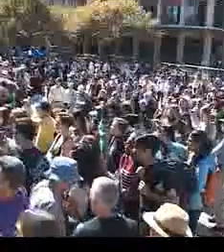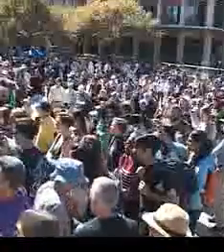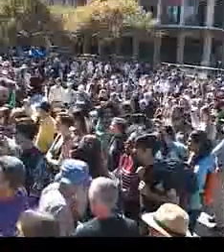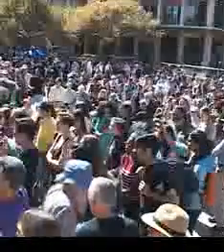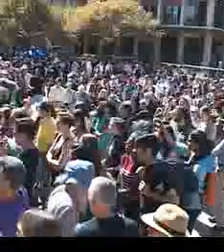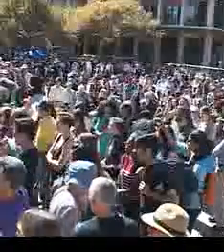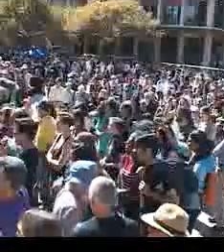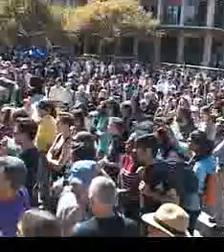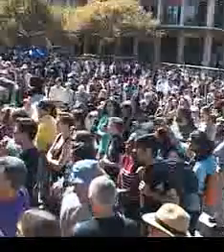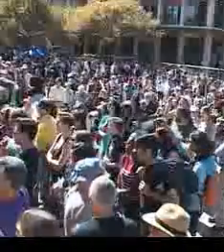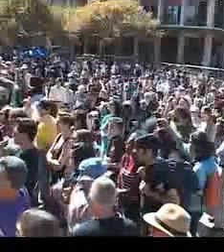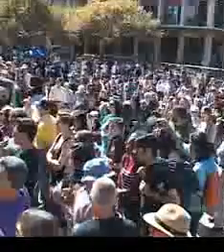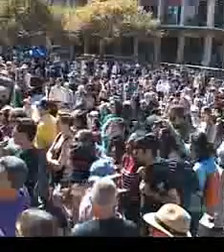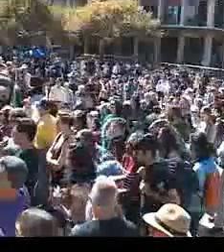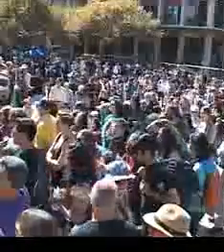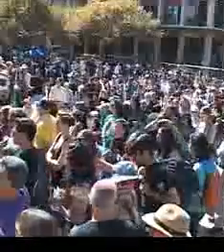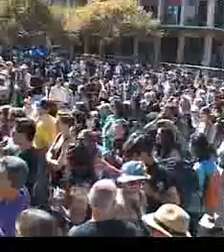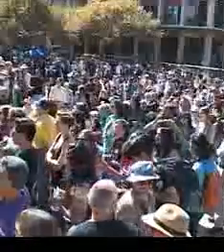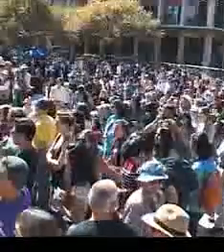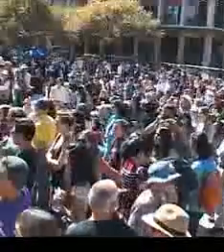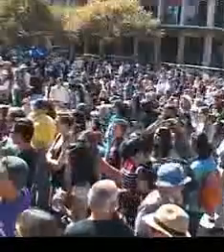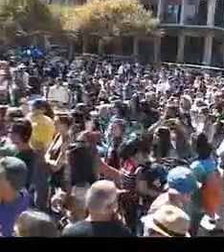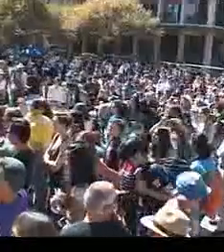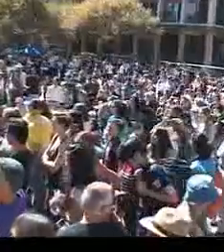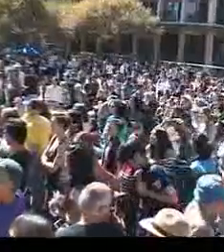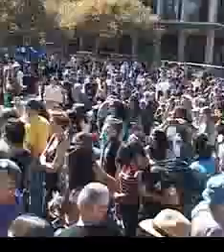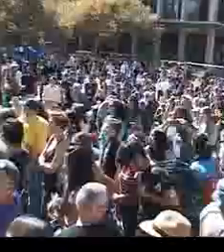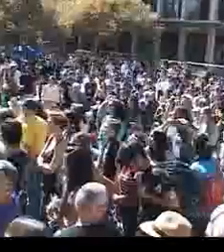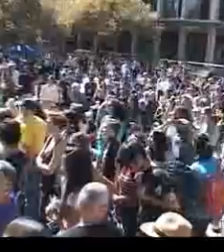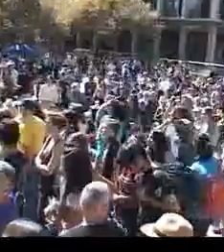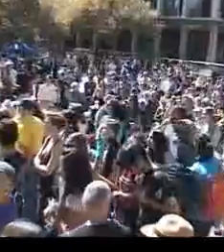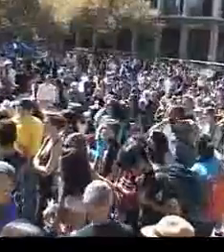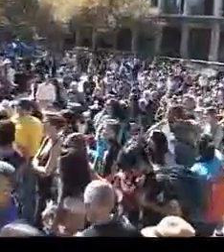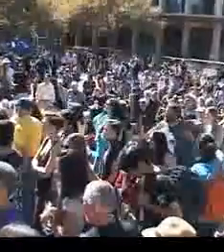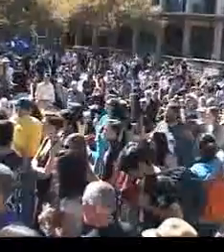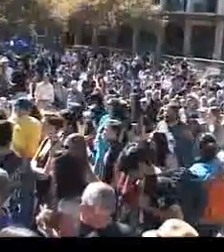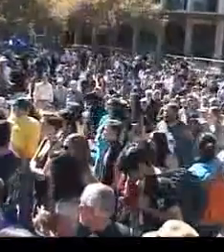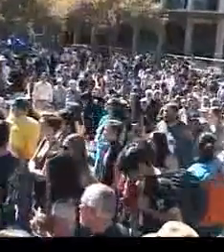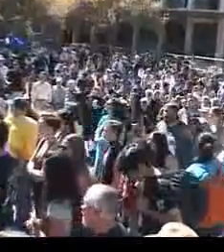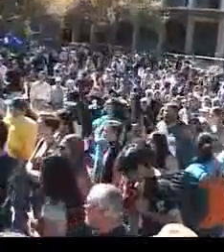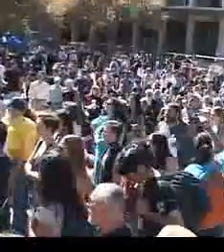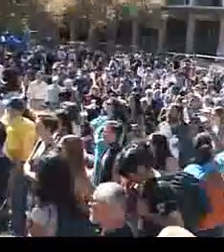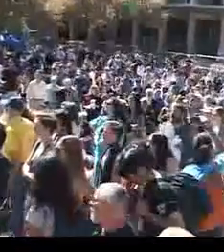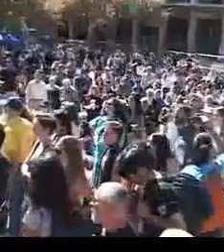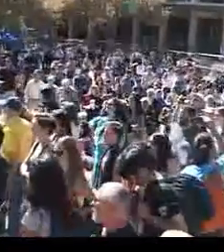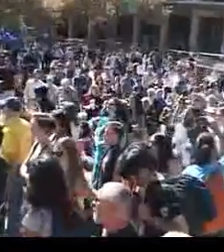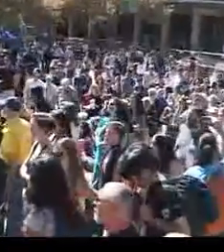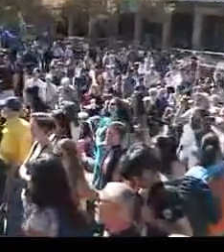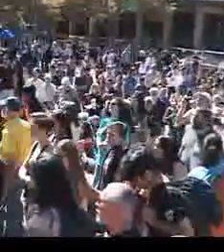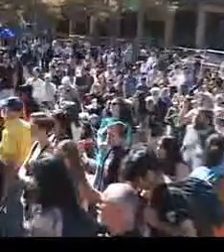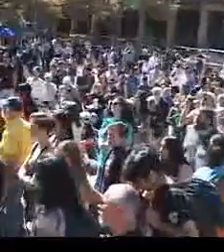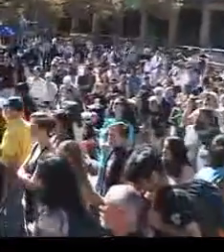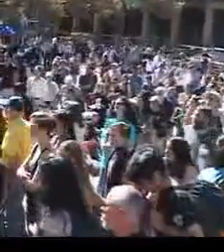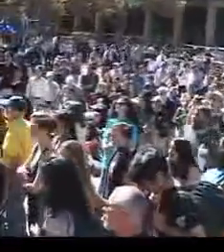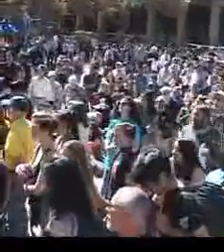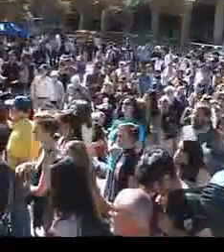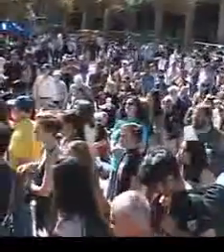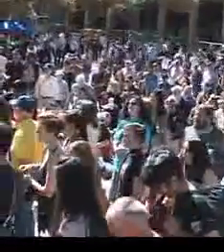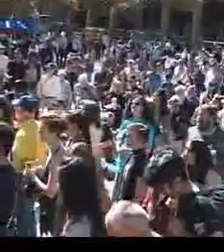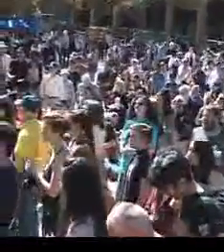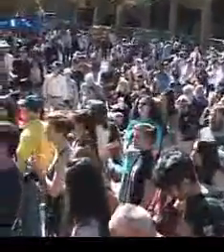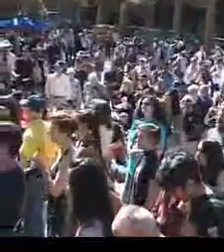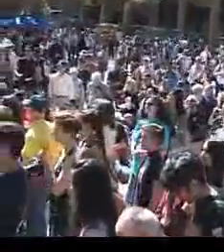way. Sometimes the form of the law is such to render impossible